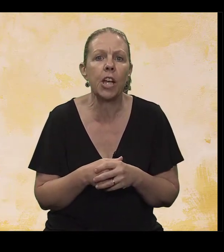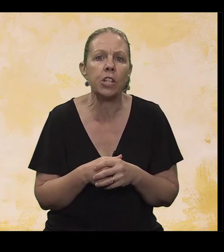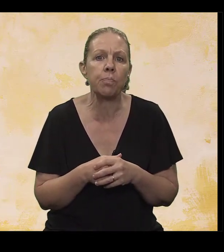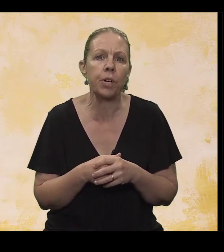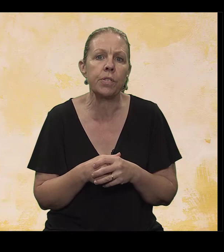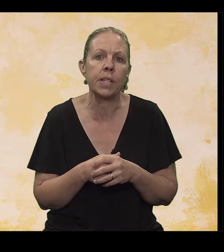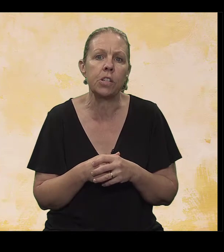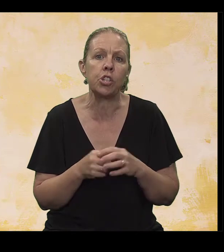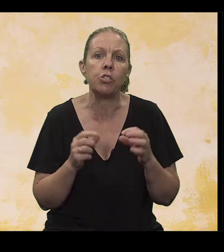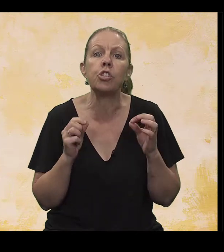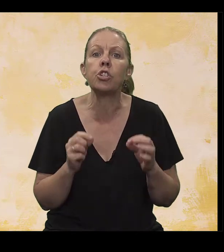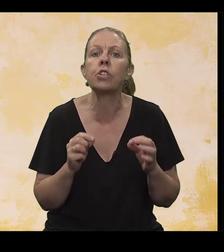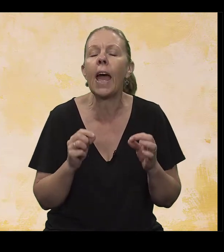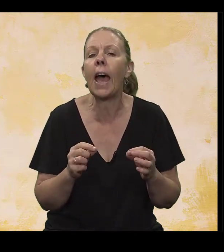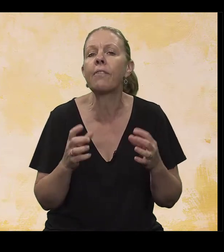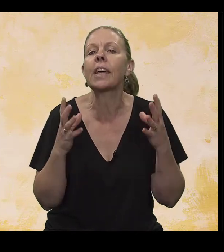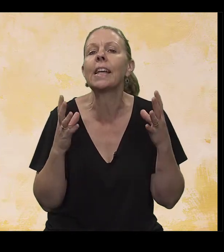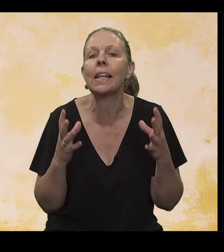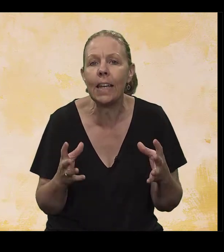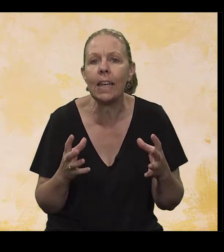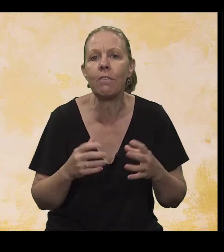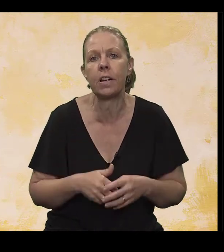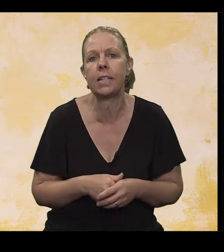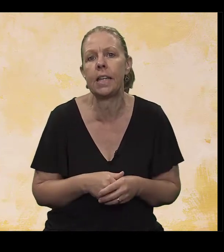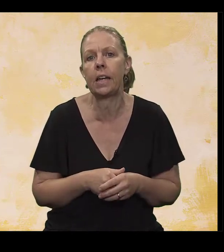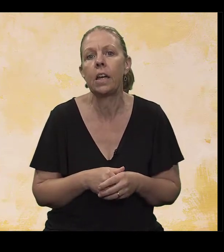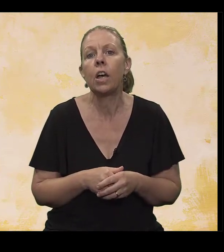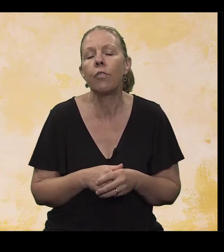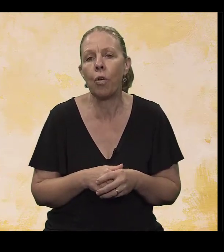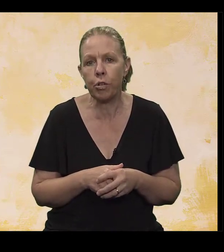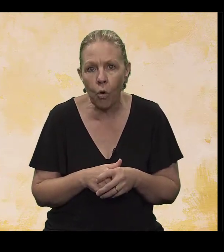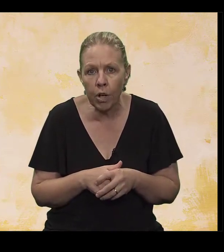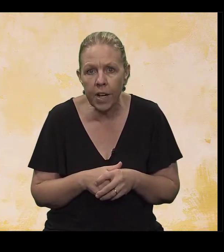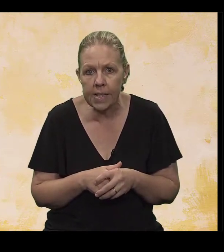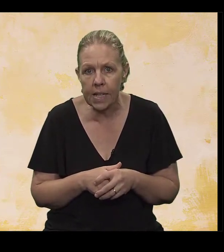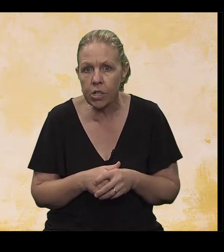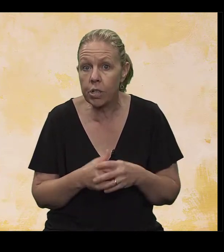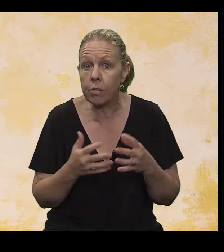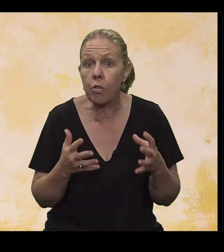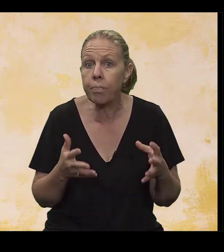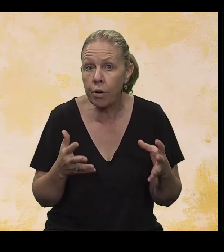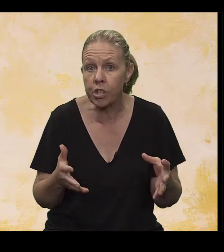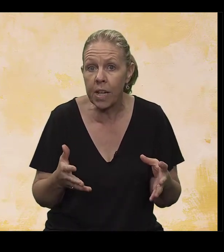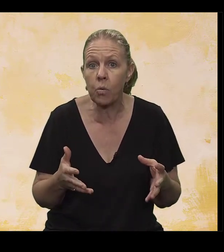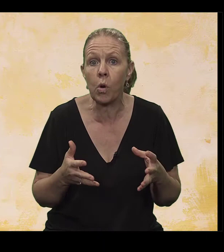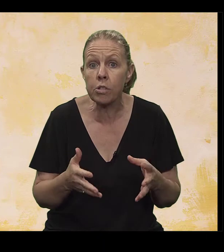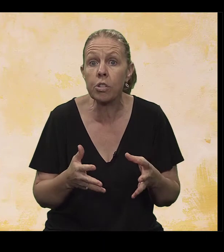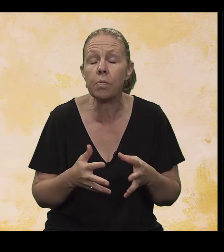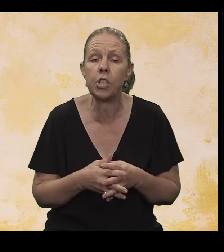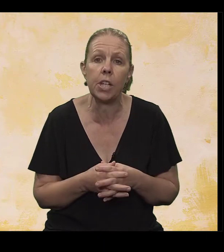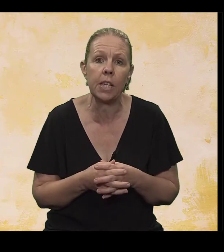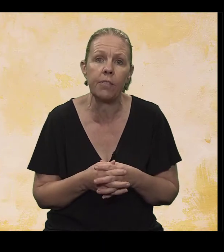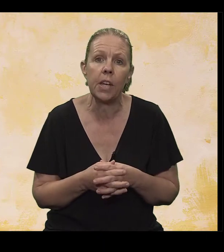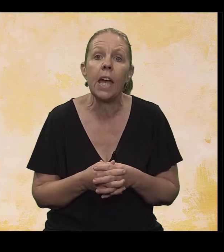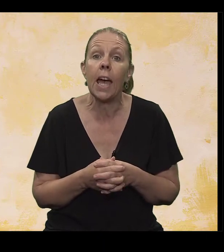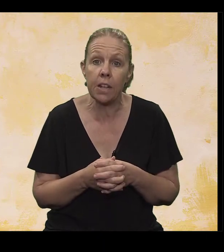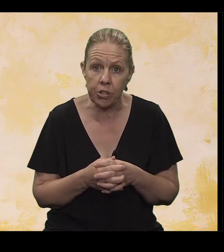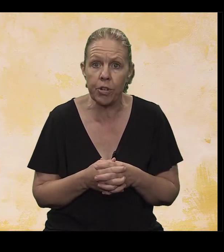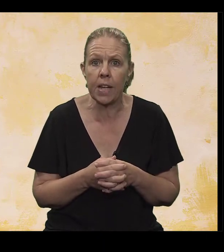change process, you should have a clear idea of what your organisation or project wants to achieve and a strategy